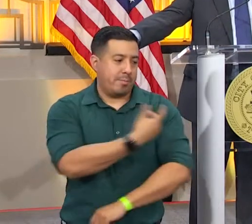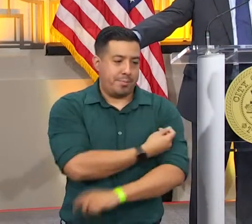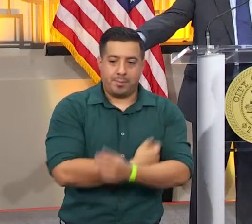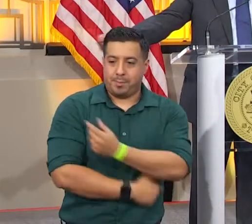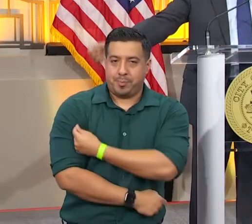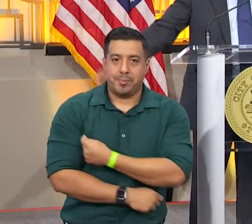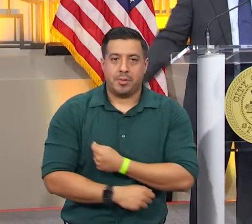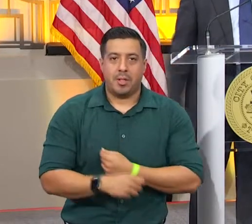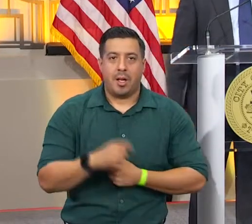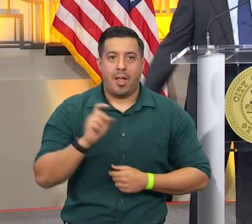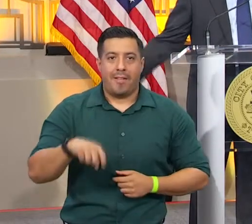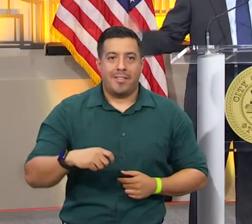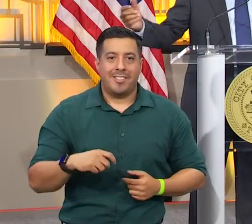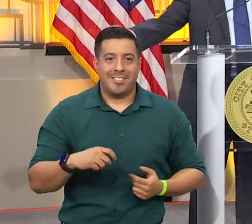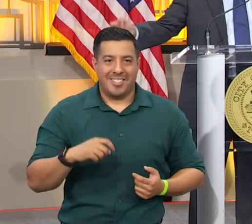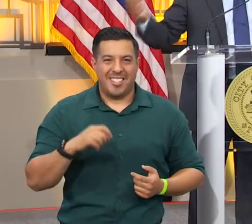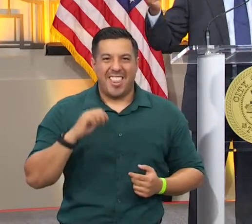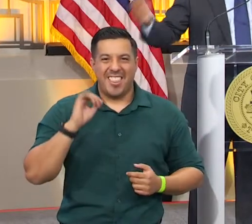arms. Okay,